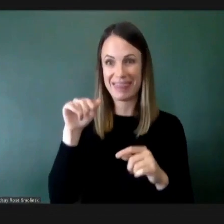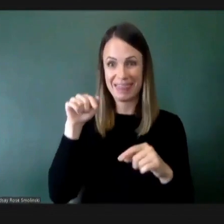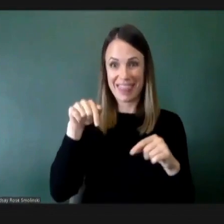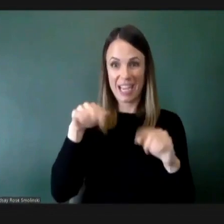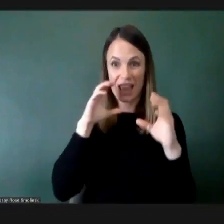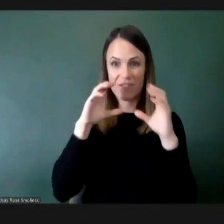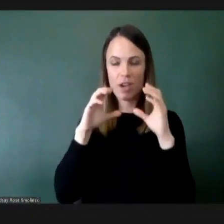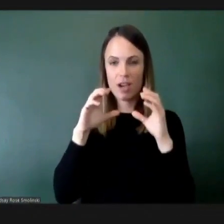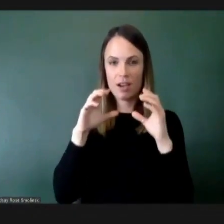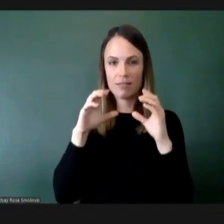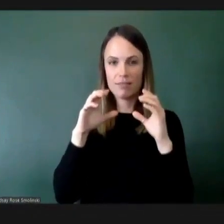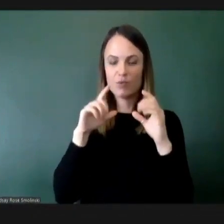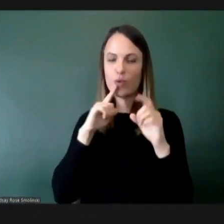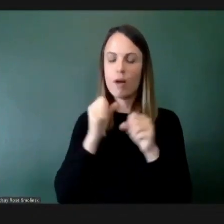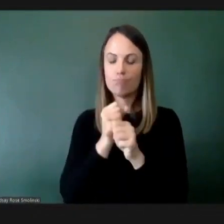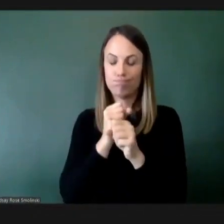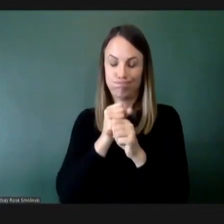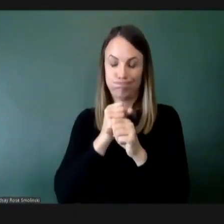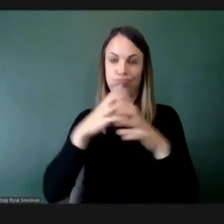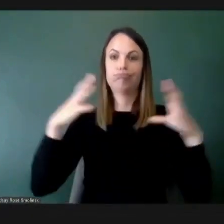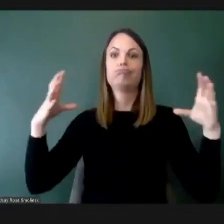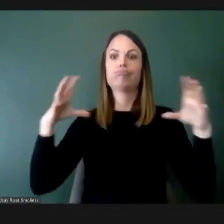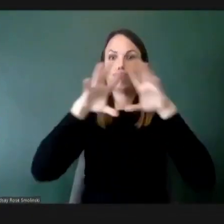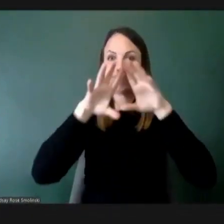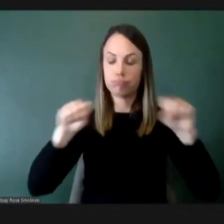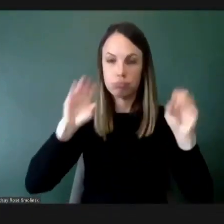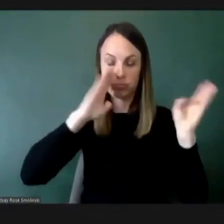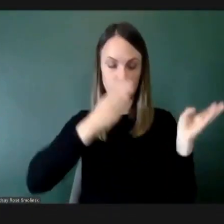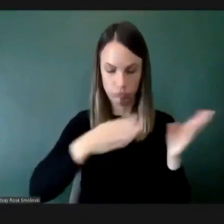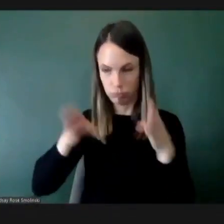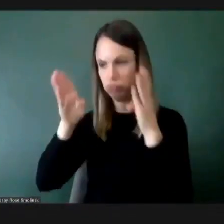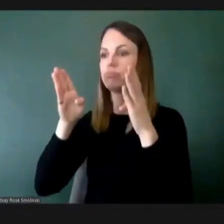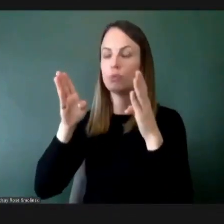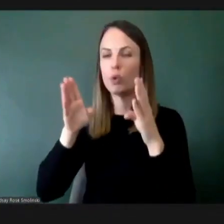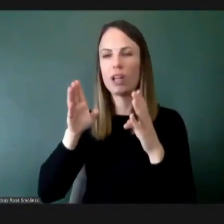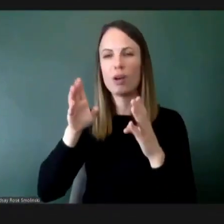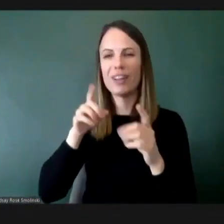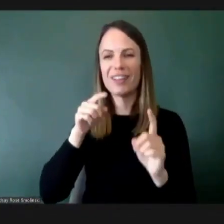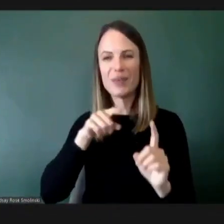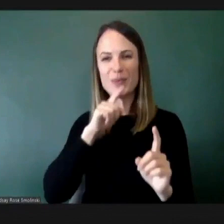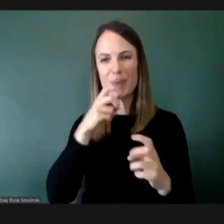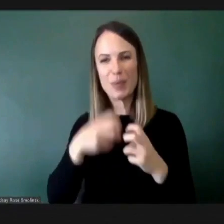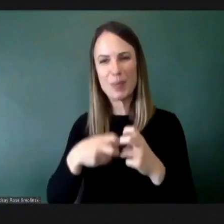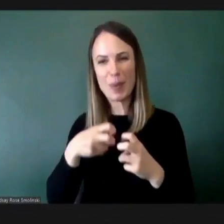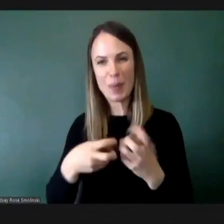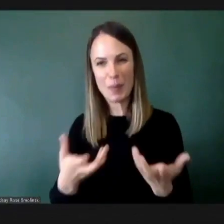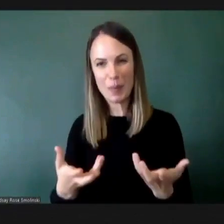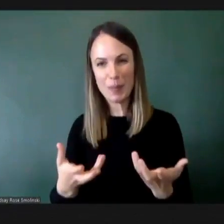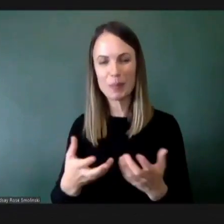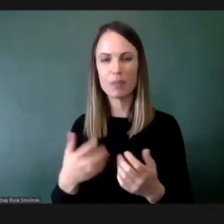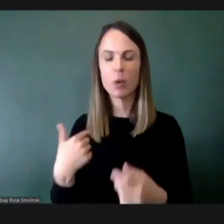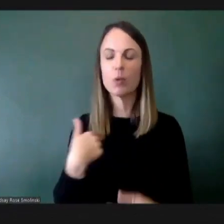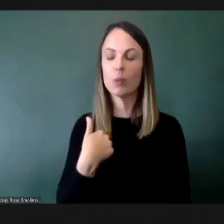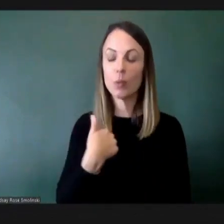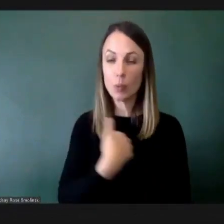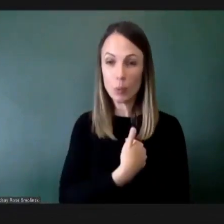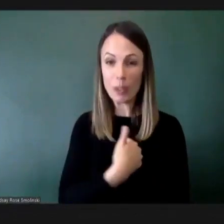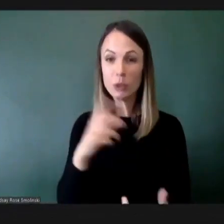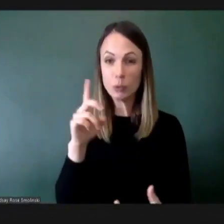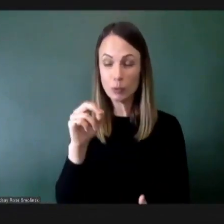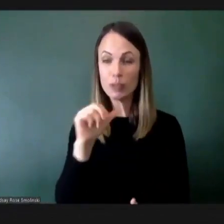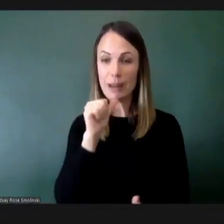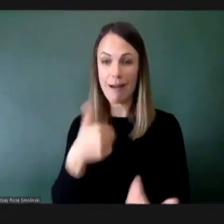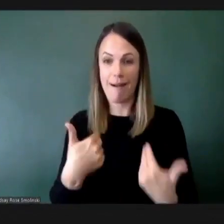has kind of blown up in the way that it has and distracted us from the real issue. The fact is we don't have